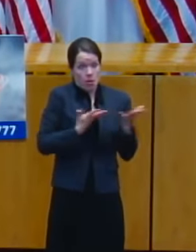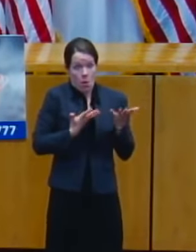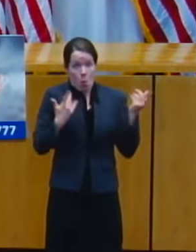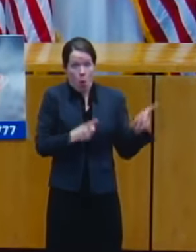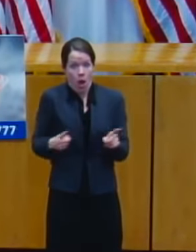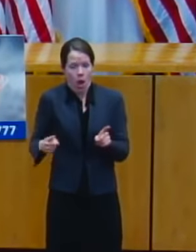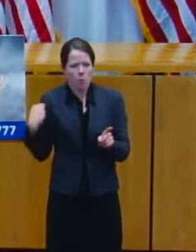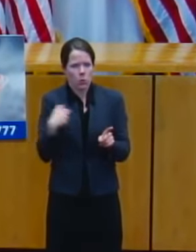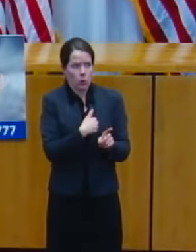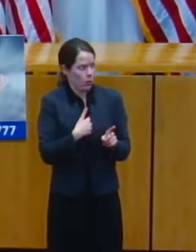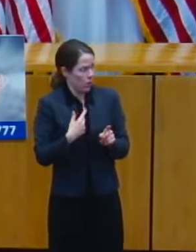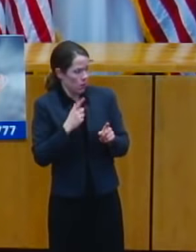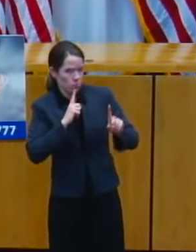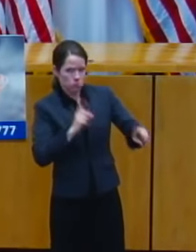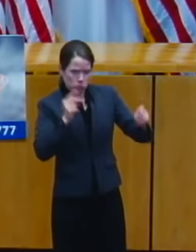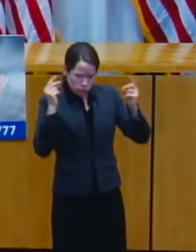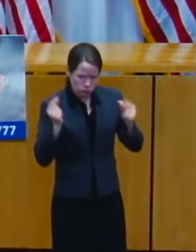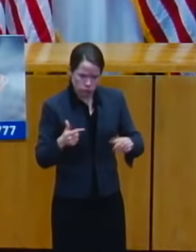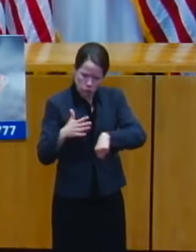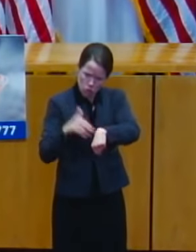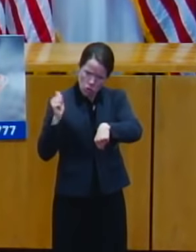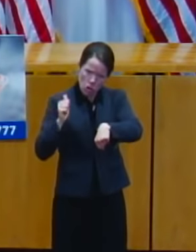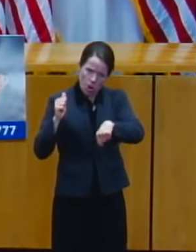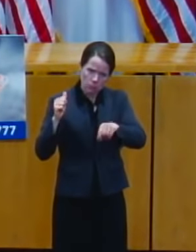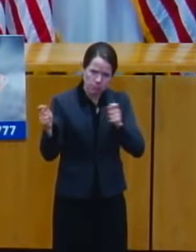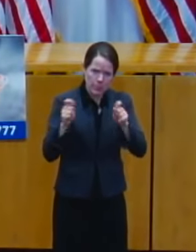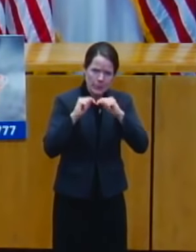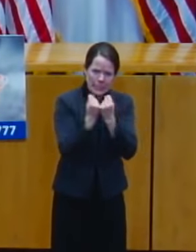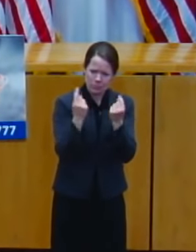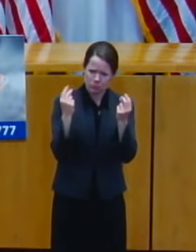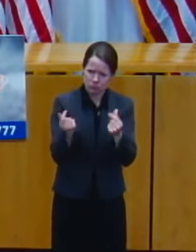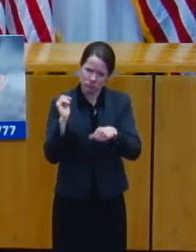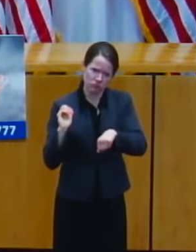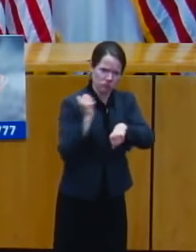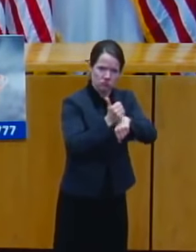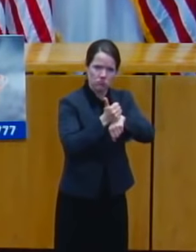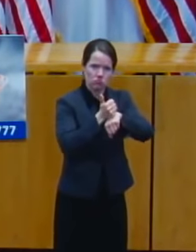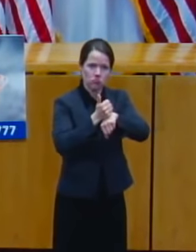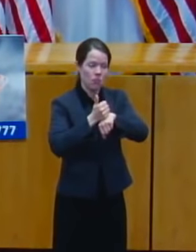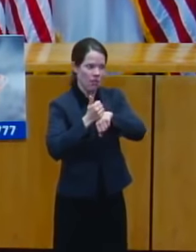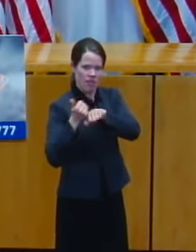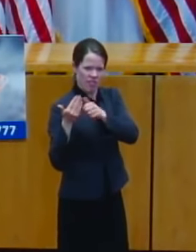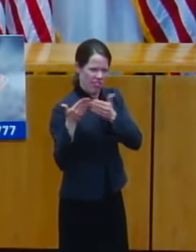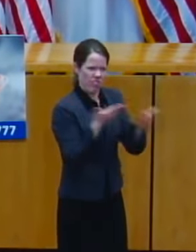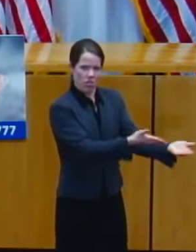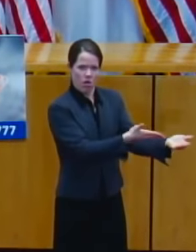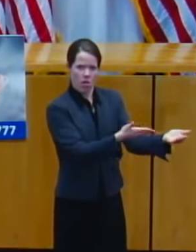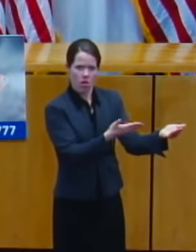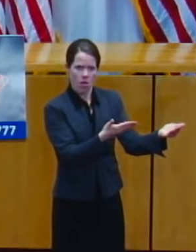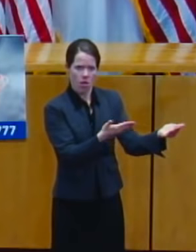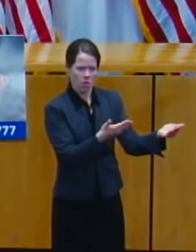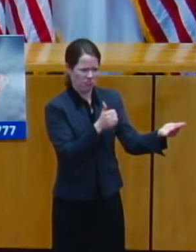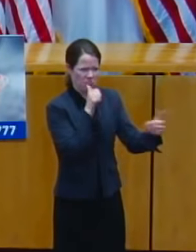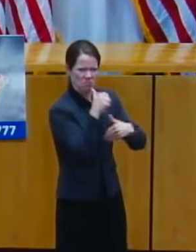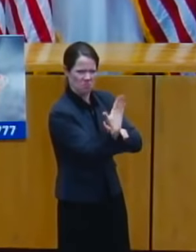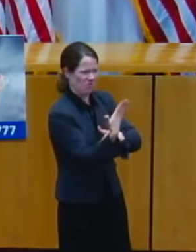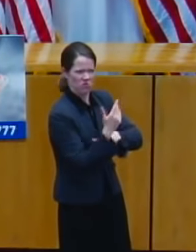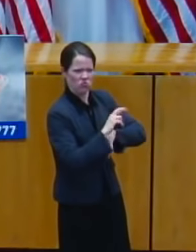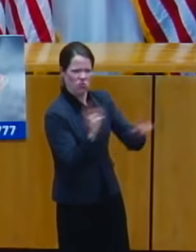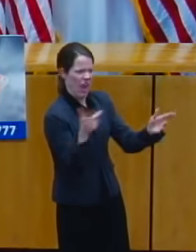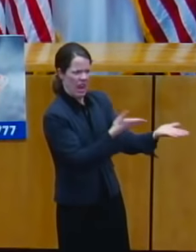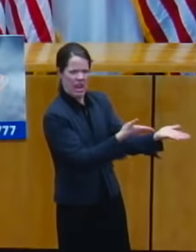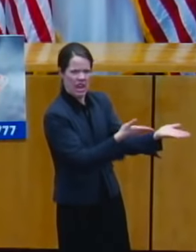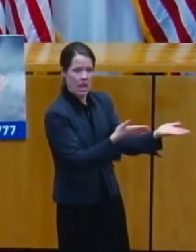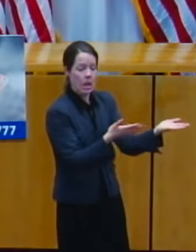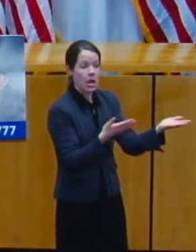a command center at the site the following morning, and since then have tested all residents, all